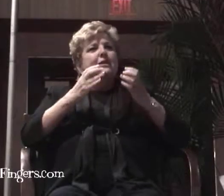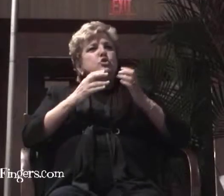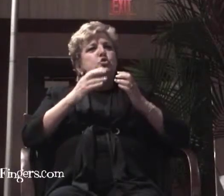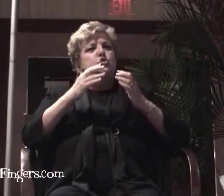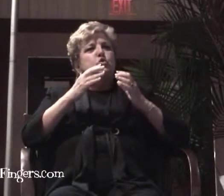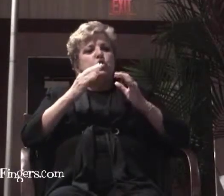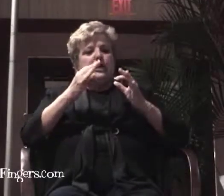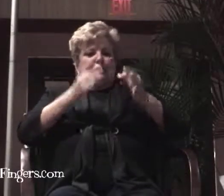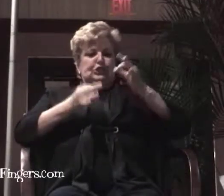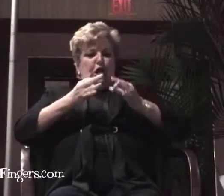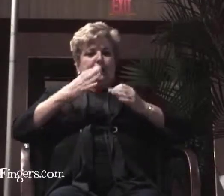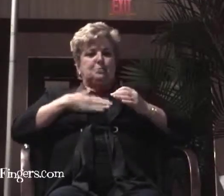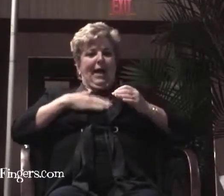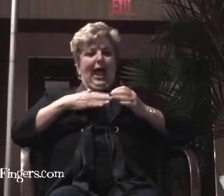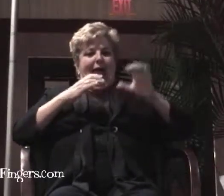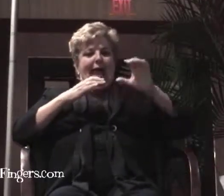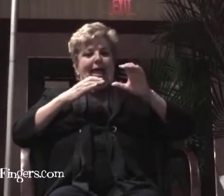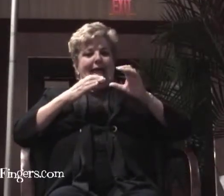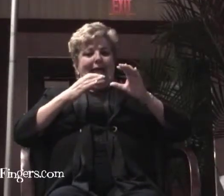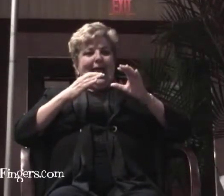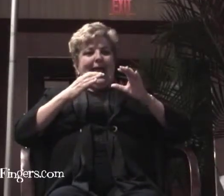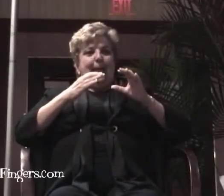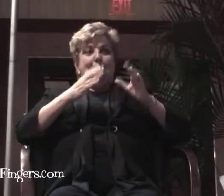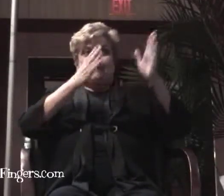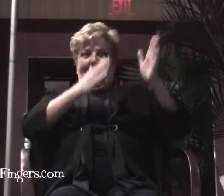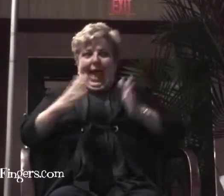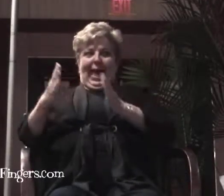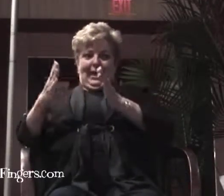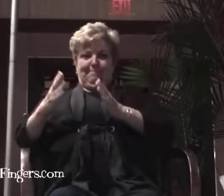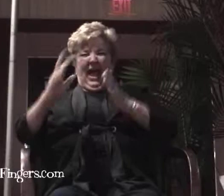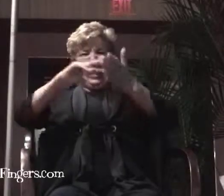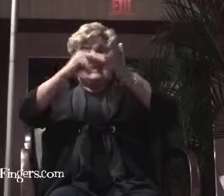I am going to study for that test, just not right now.